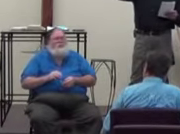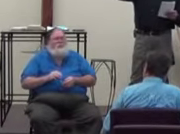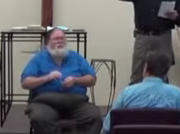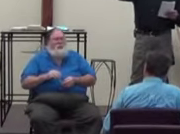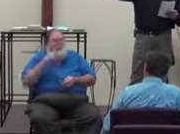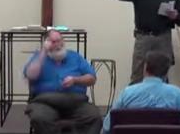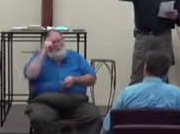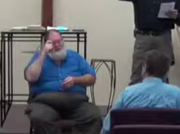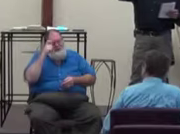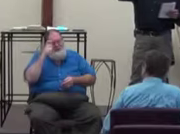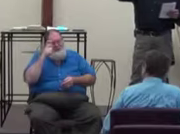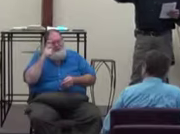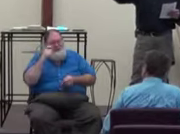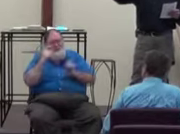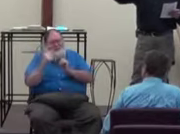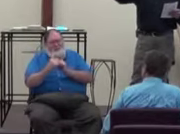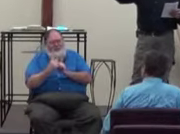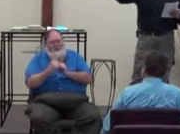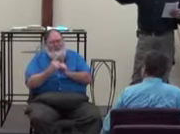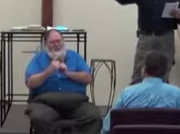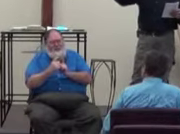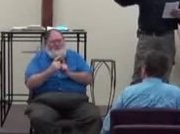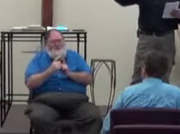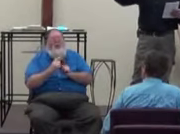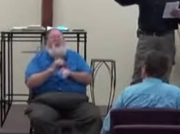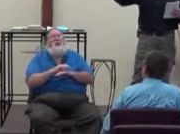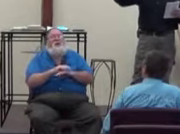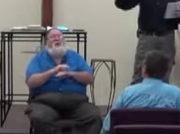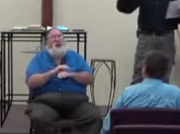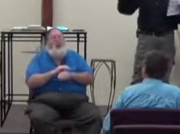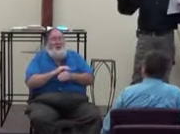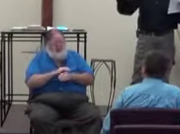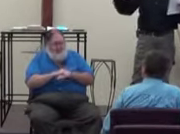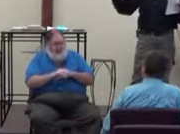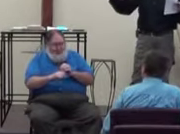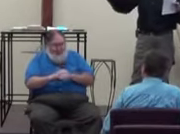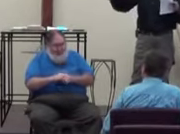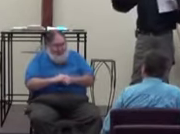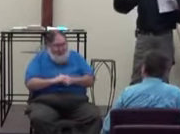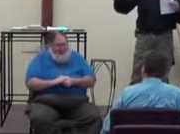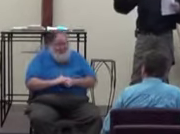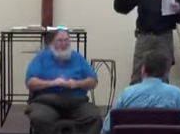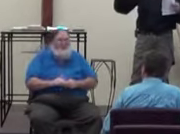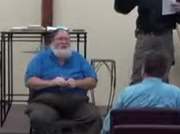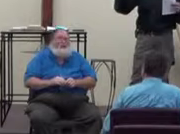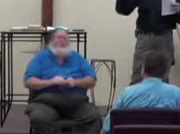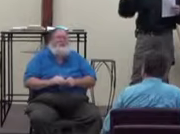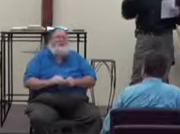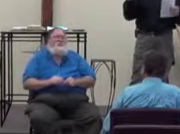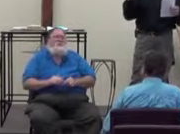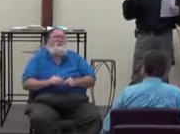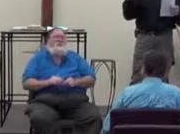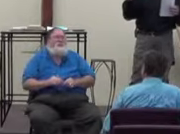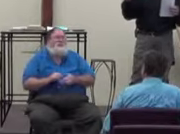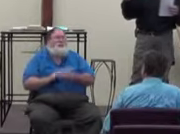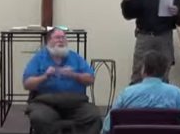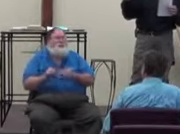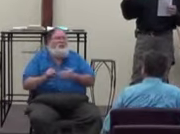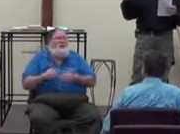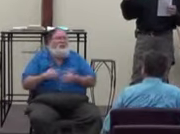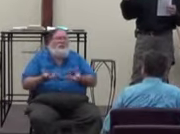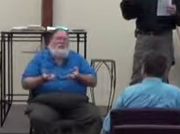November. It's going to be 7 nights, and we're going to have hopefully 100 people come from Destiny and